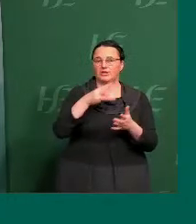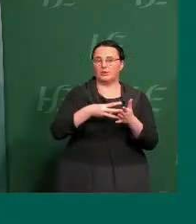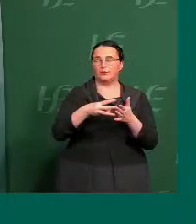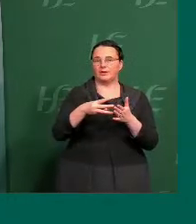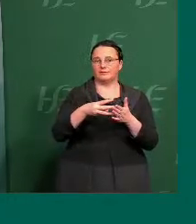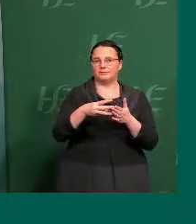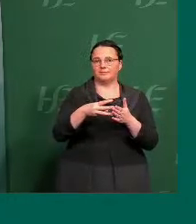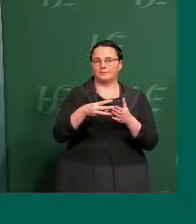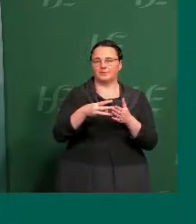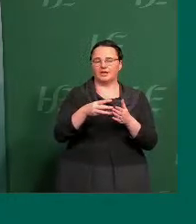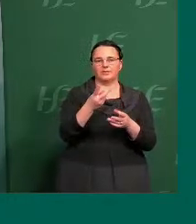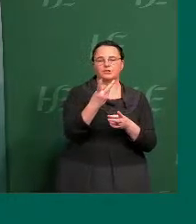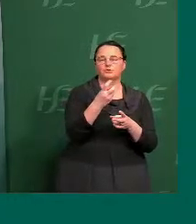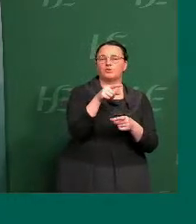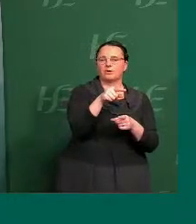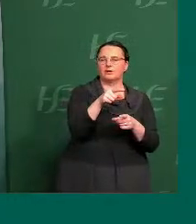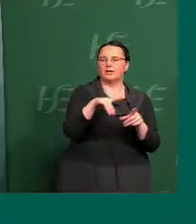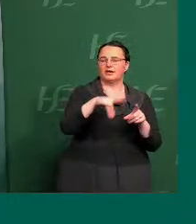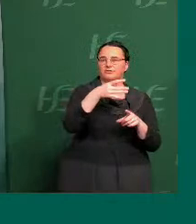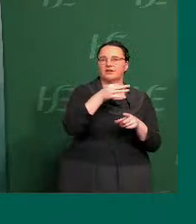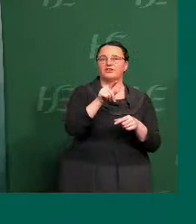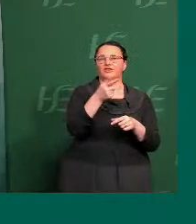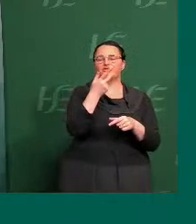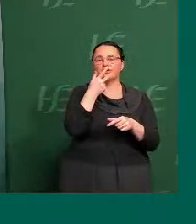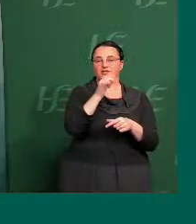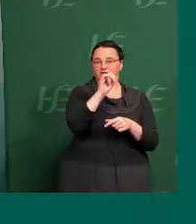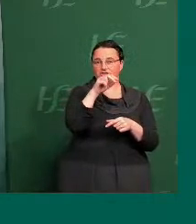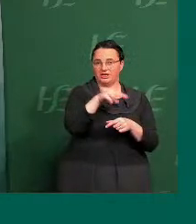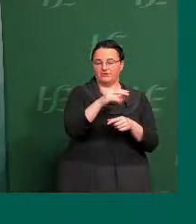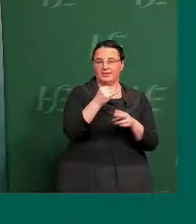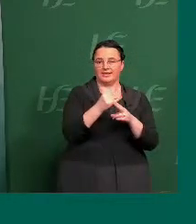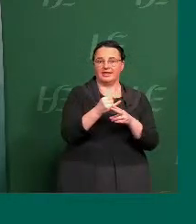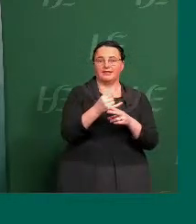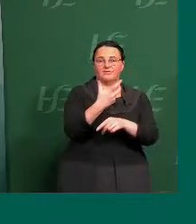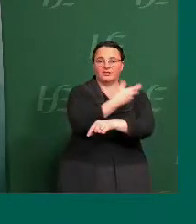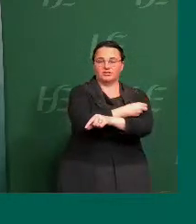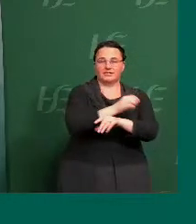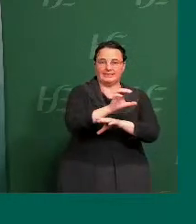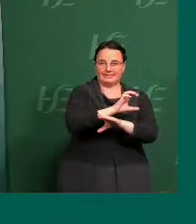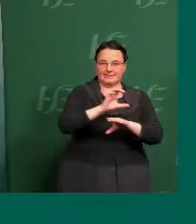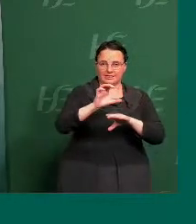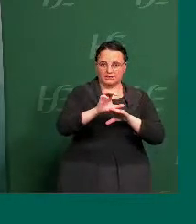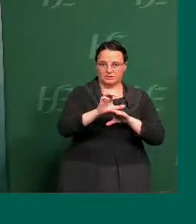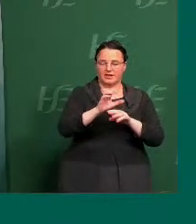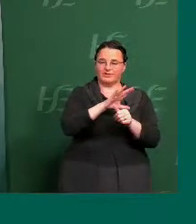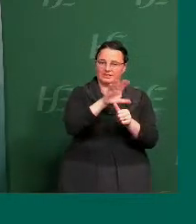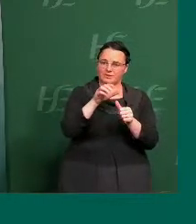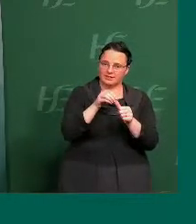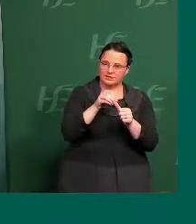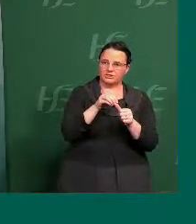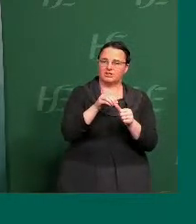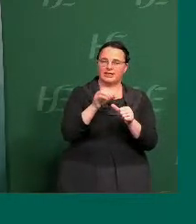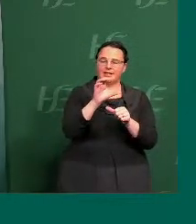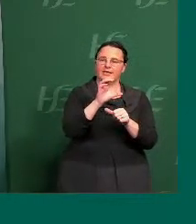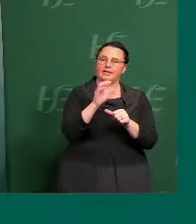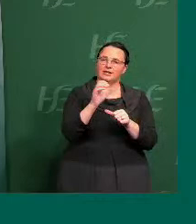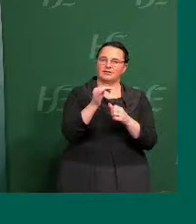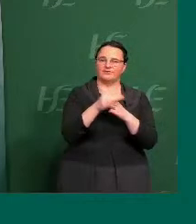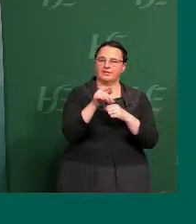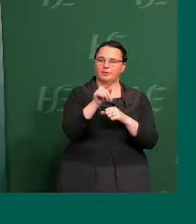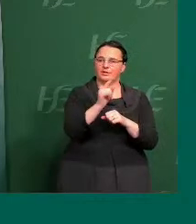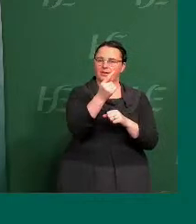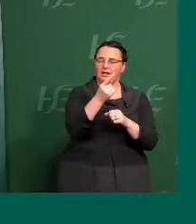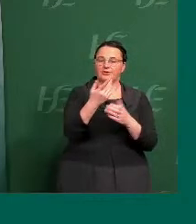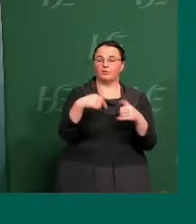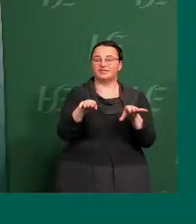other 2 high-risk groups on the 3rd of January in vaccination centres and with dedicated clinics. And then finally, the remaining 5